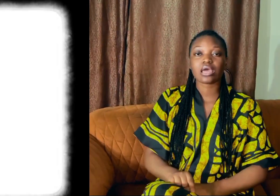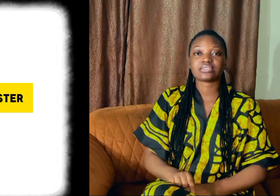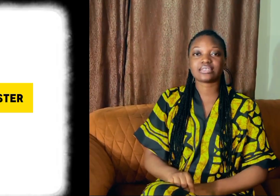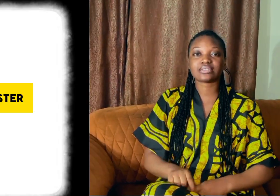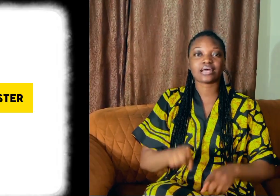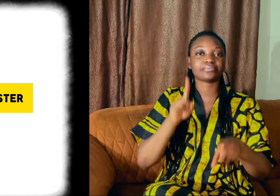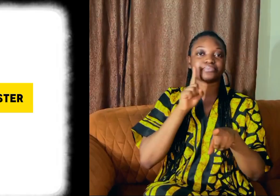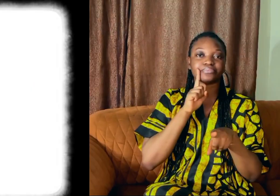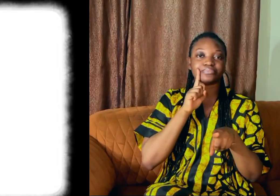sister,